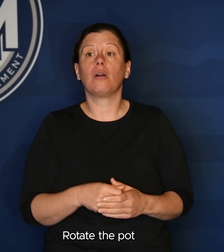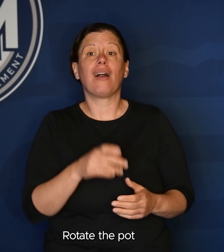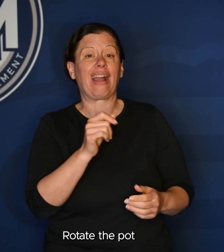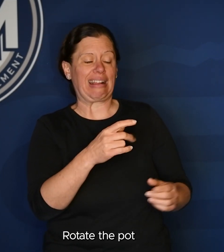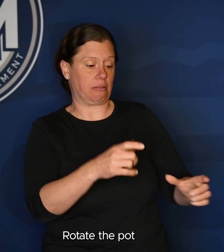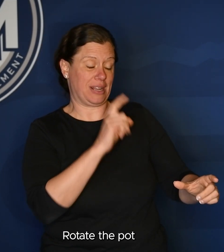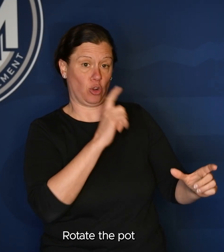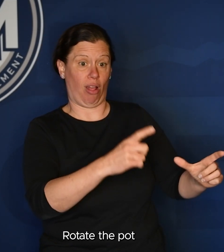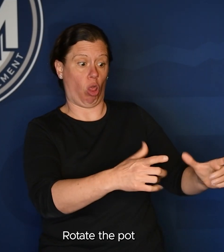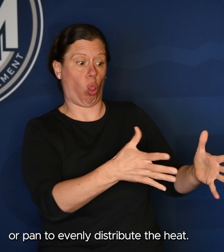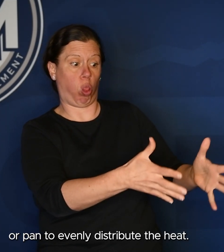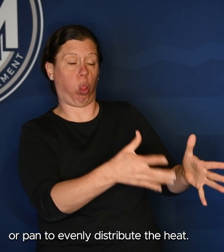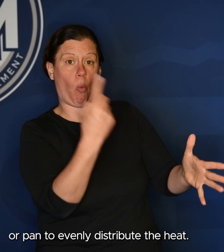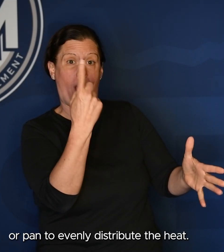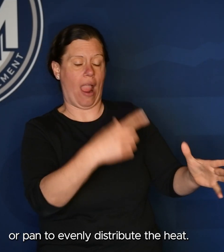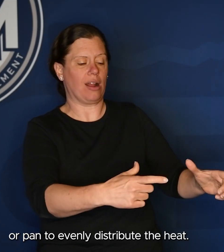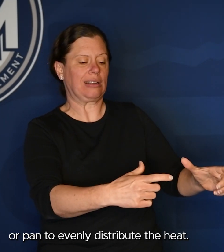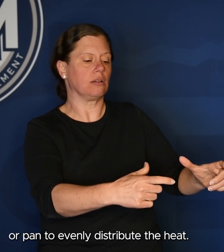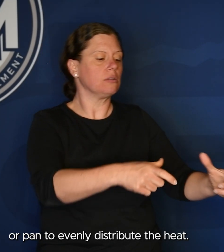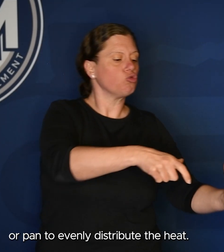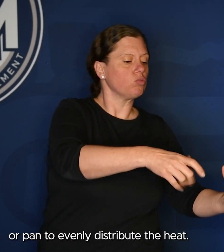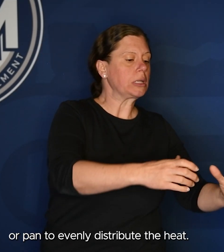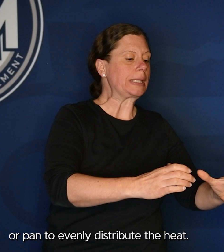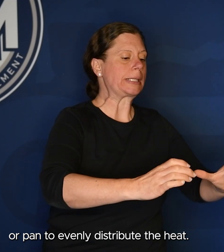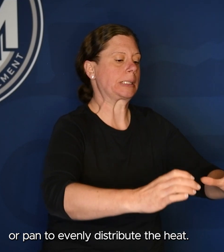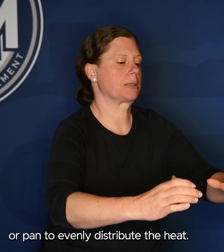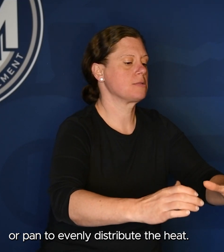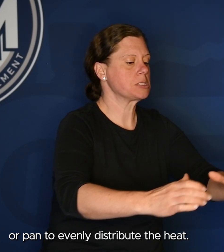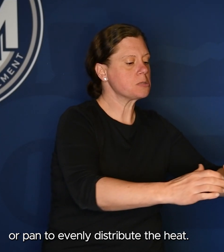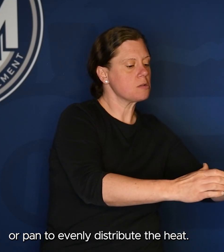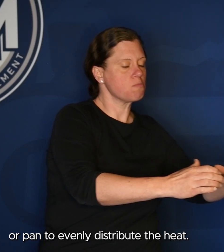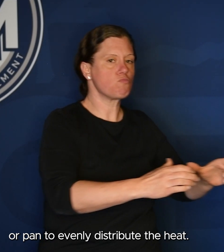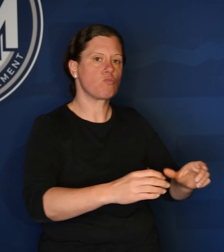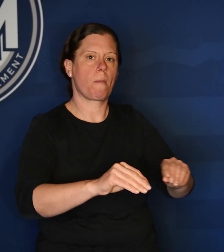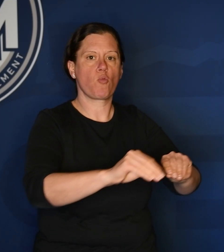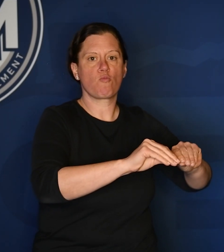Rotate the pot or pan to evenly distribute the heat.